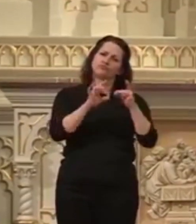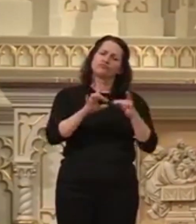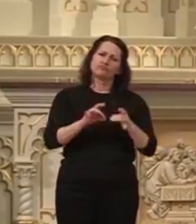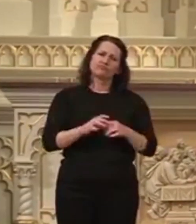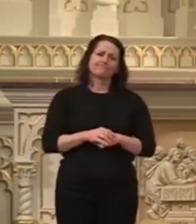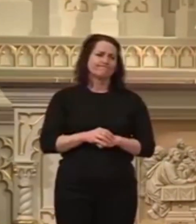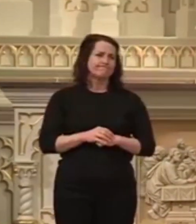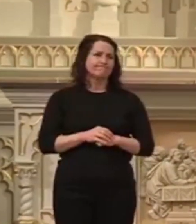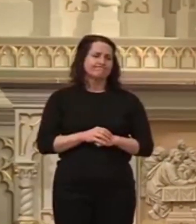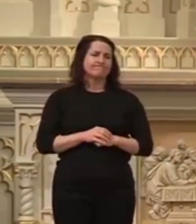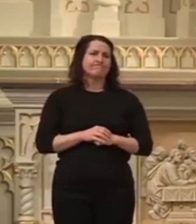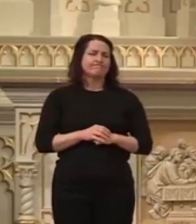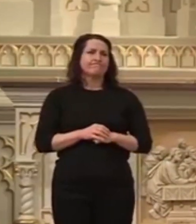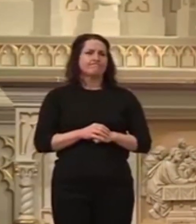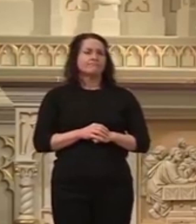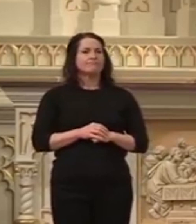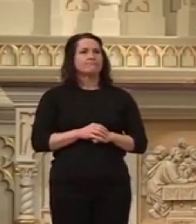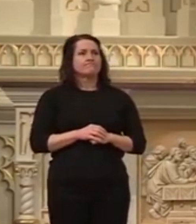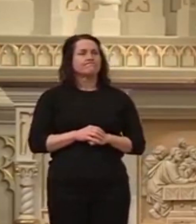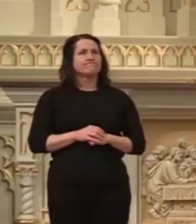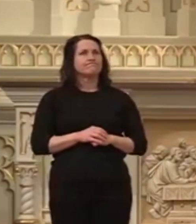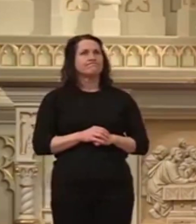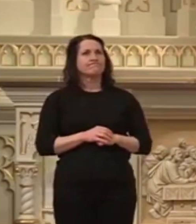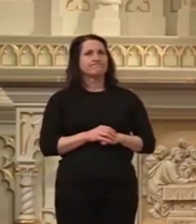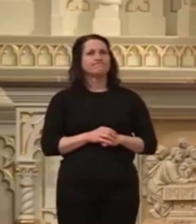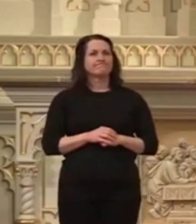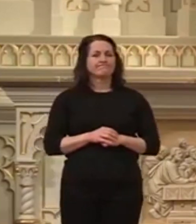I'm just really